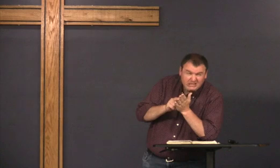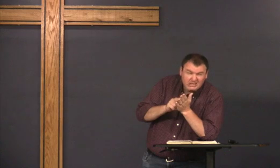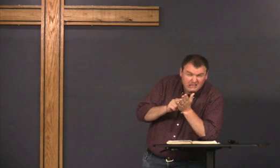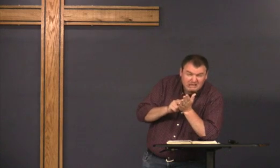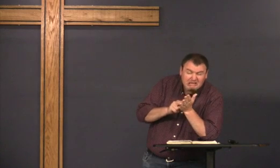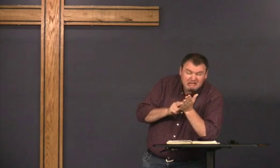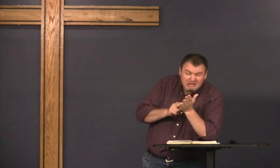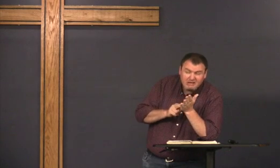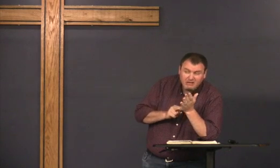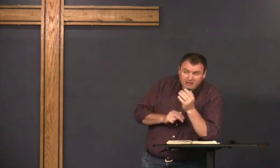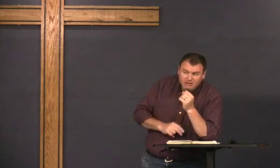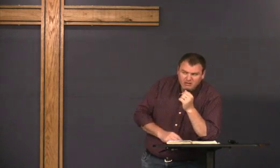read